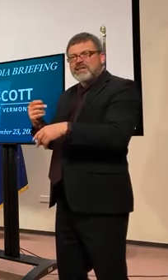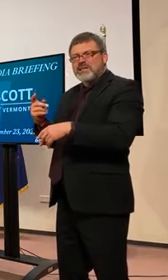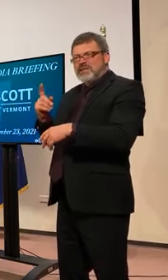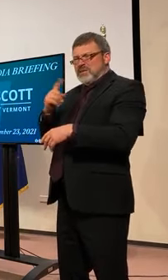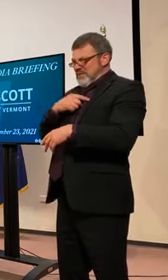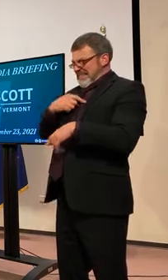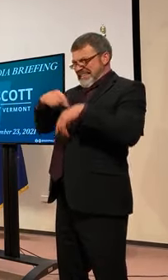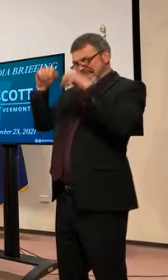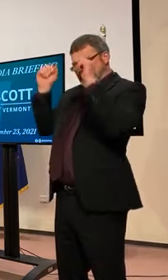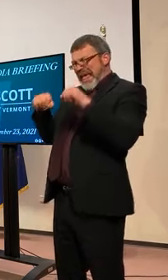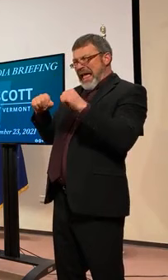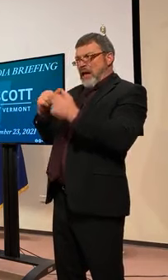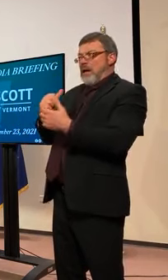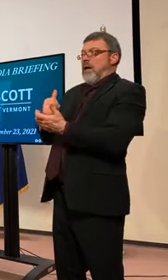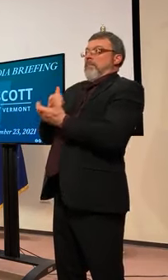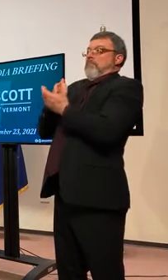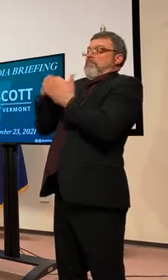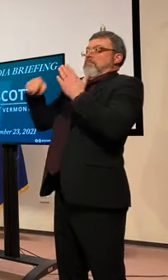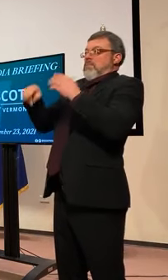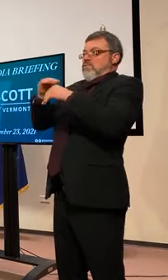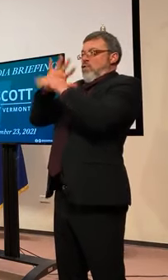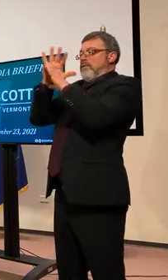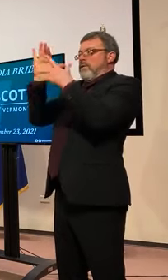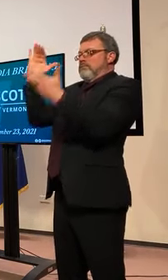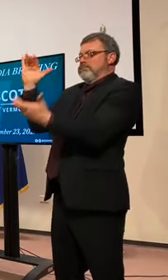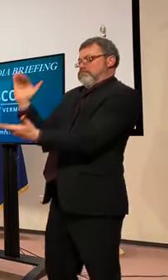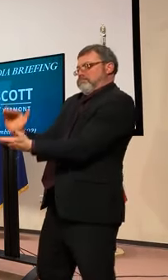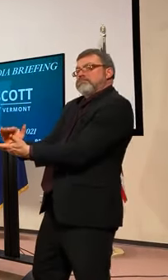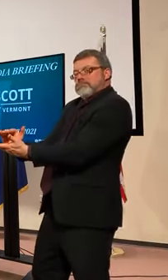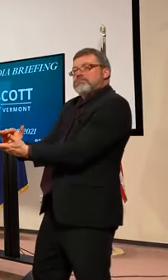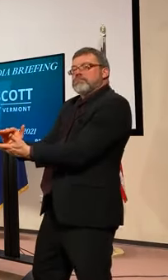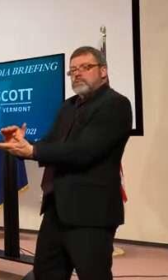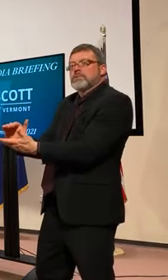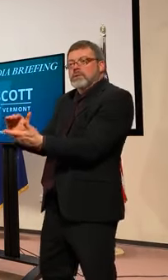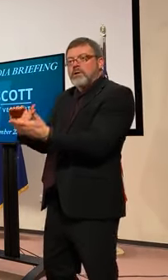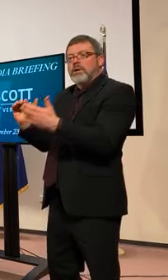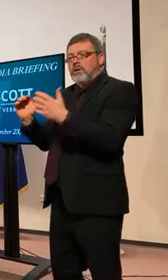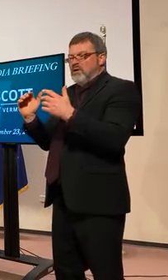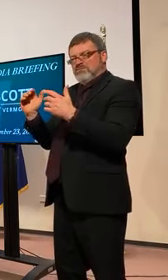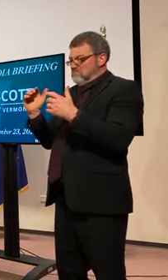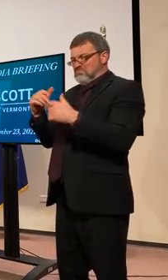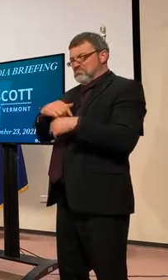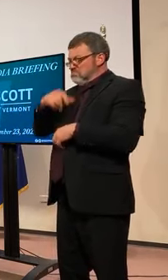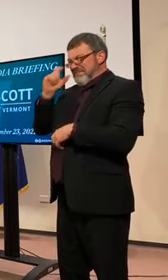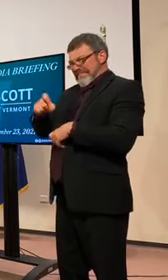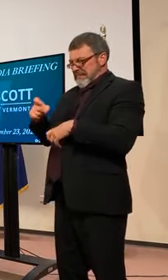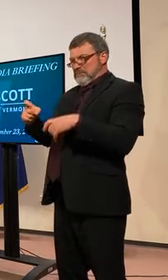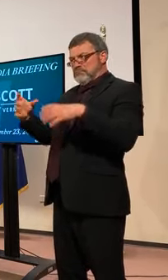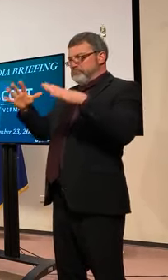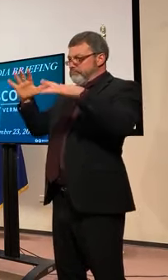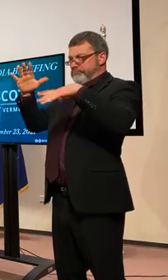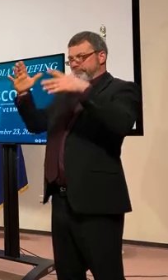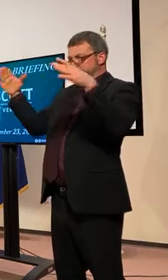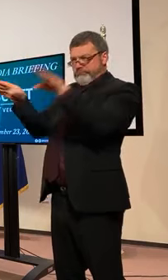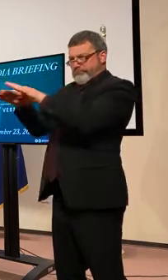any way shut down our economy." And this is what the White House press secretary said in the